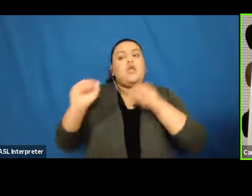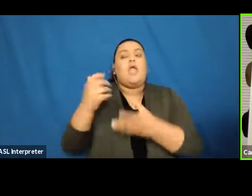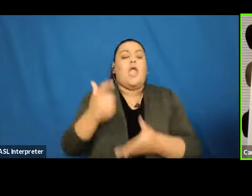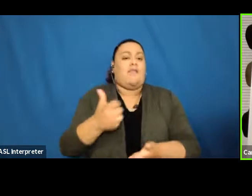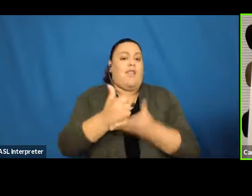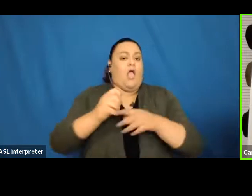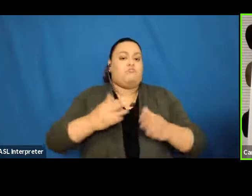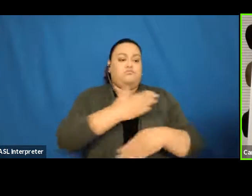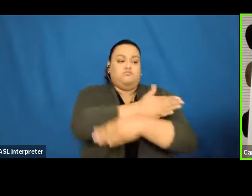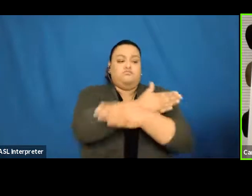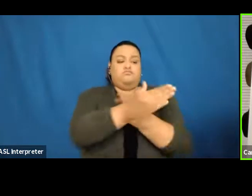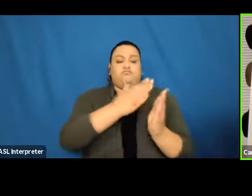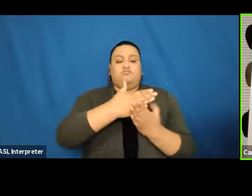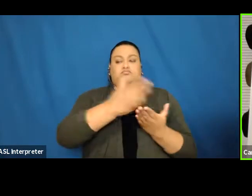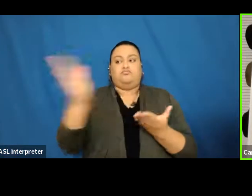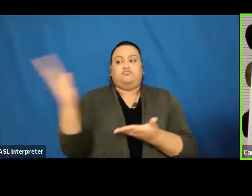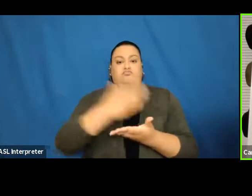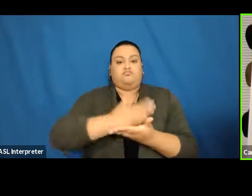the board.